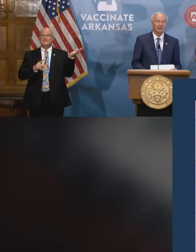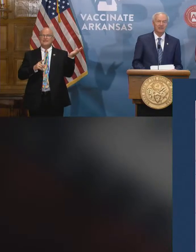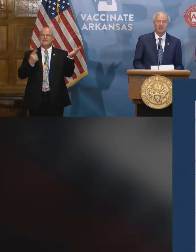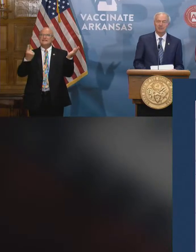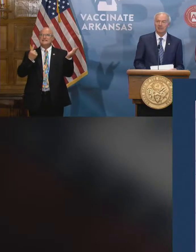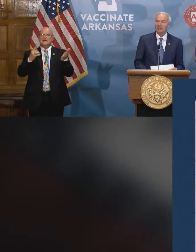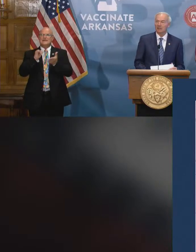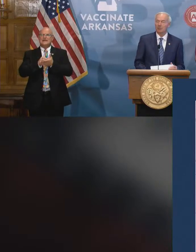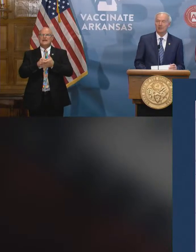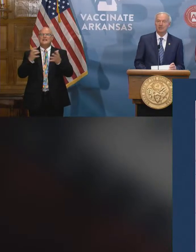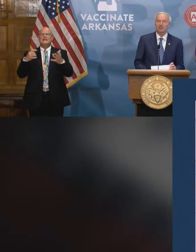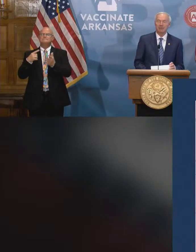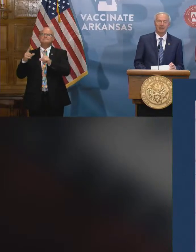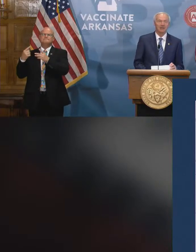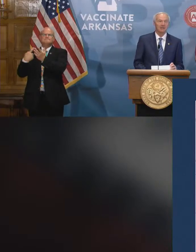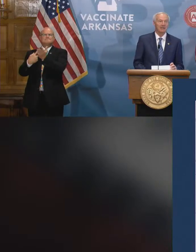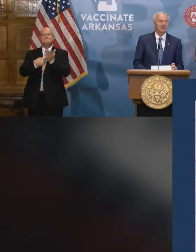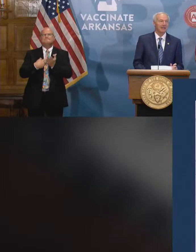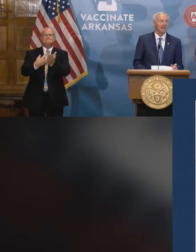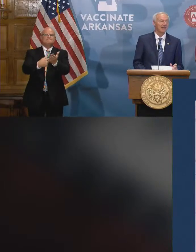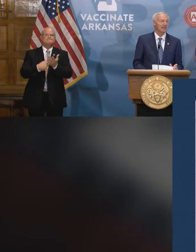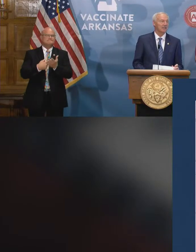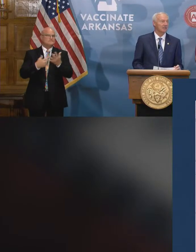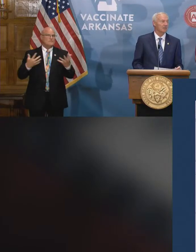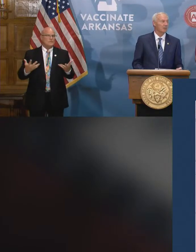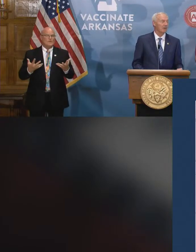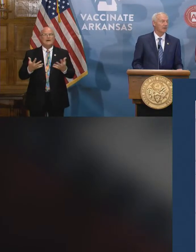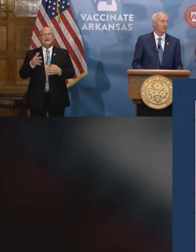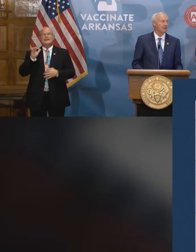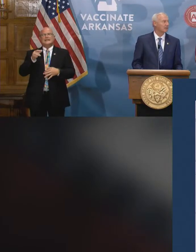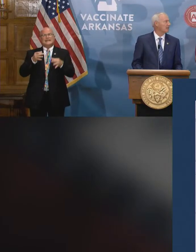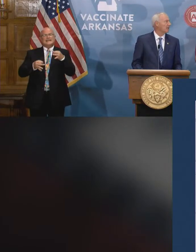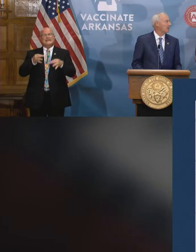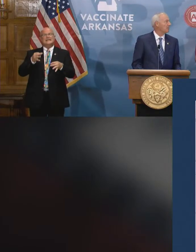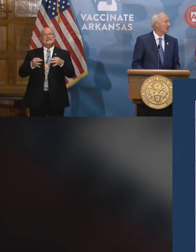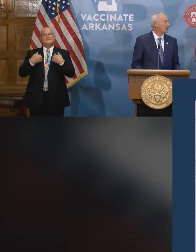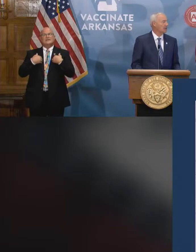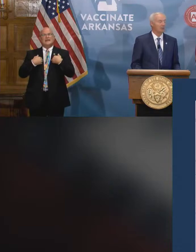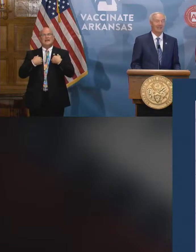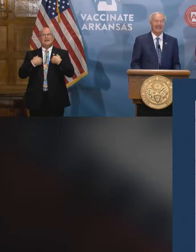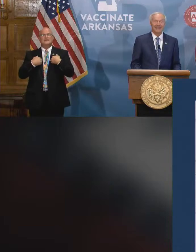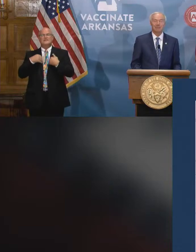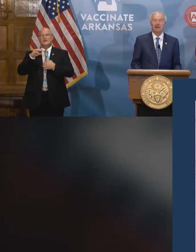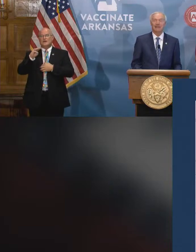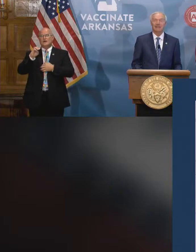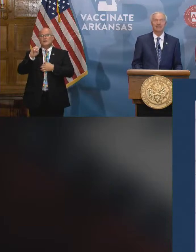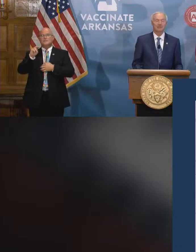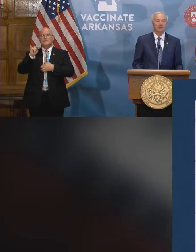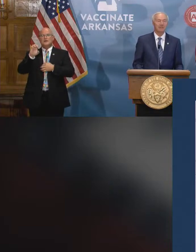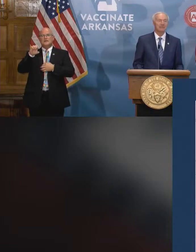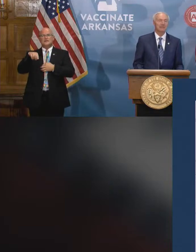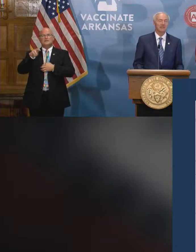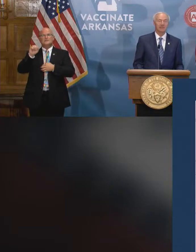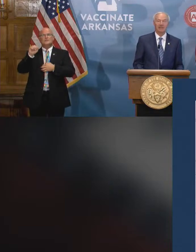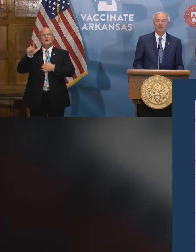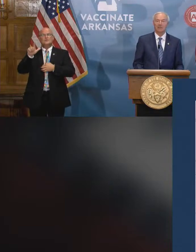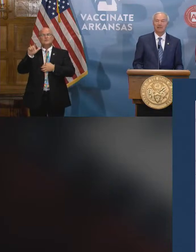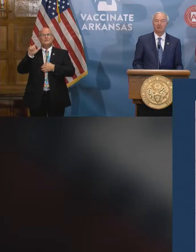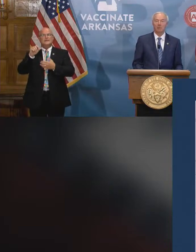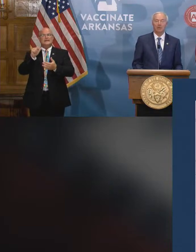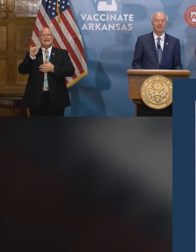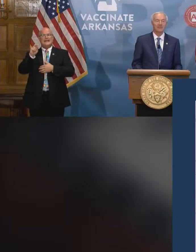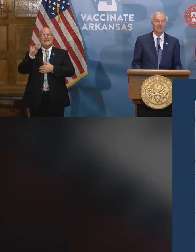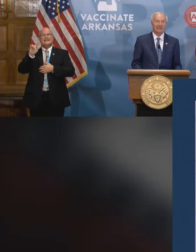is something that there's been a lot of questions about, and that is whether there's monoclonal antibody treatment that's